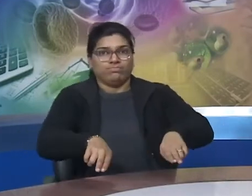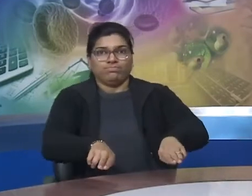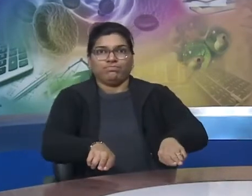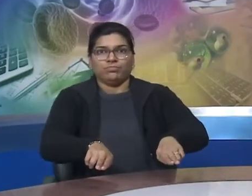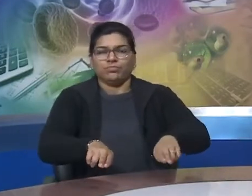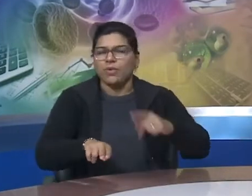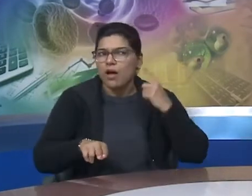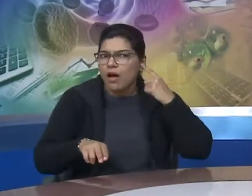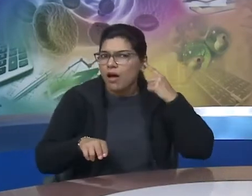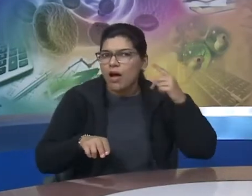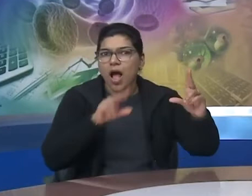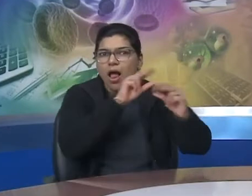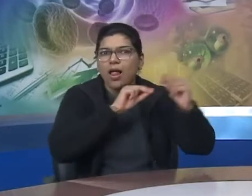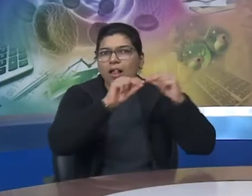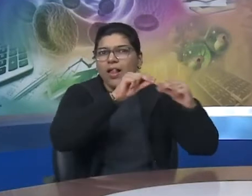heard voices